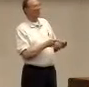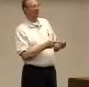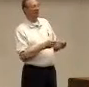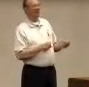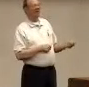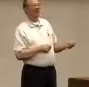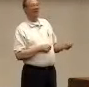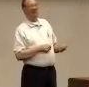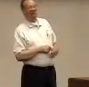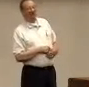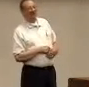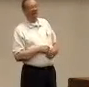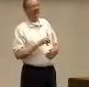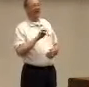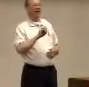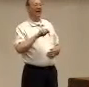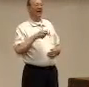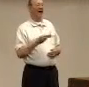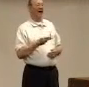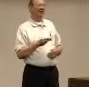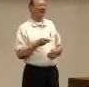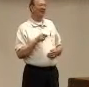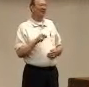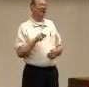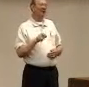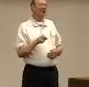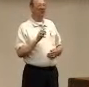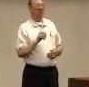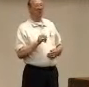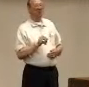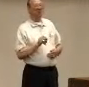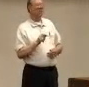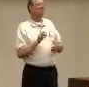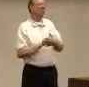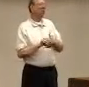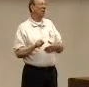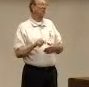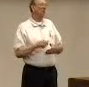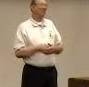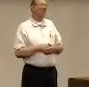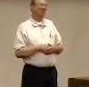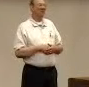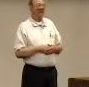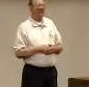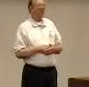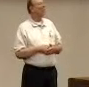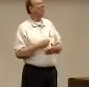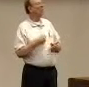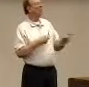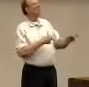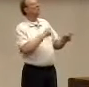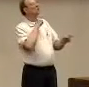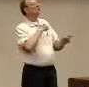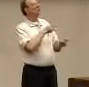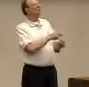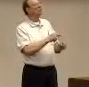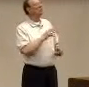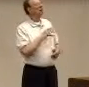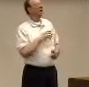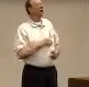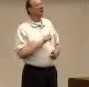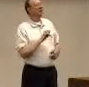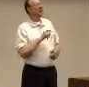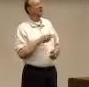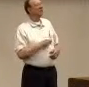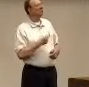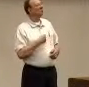Which minister are we going to get drunk and all this kind of stuff. Lige was safe because Lige was administering he was going to marry them. And so they're like,